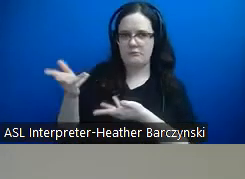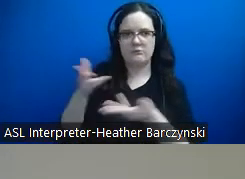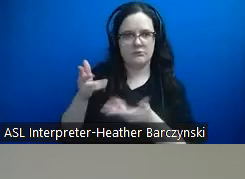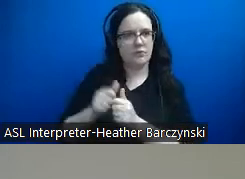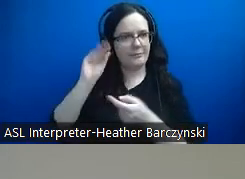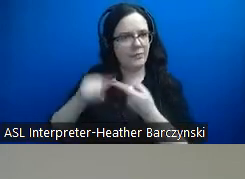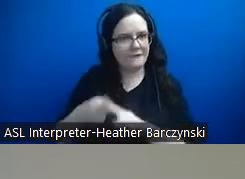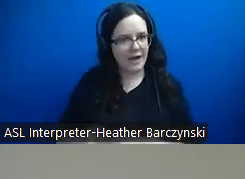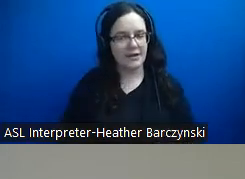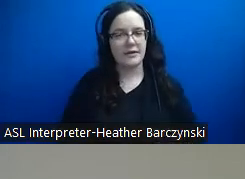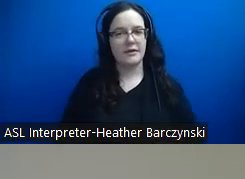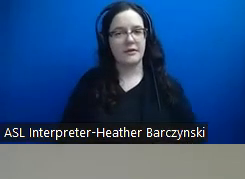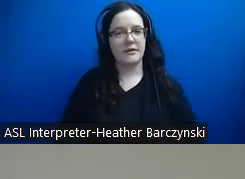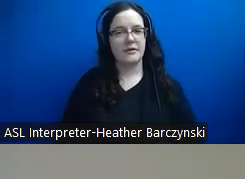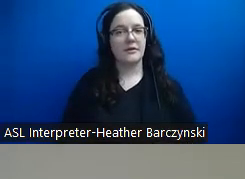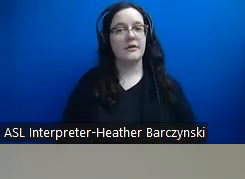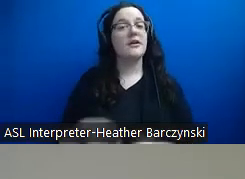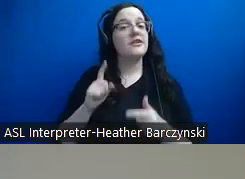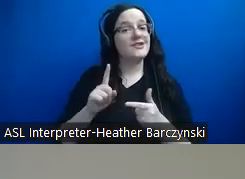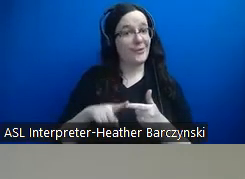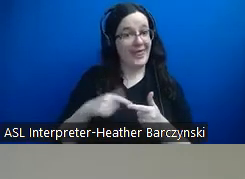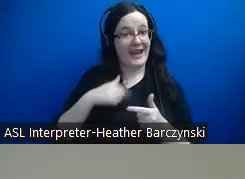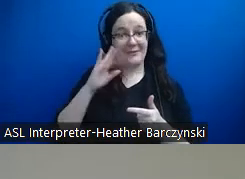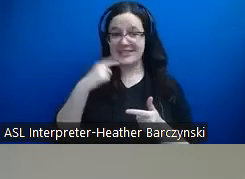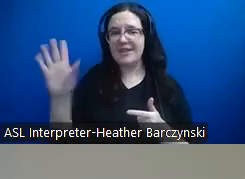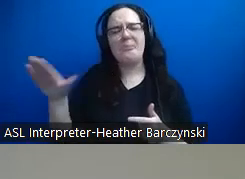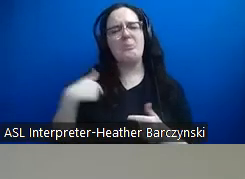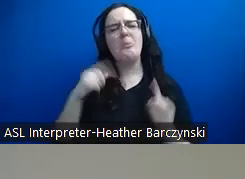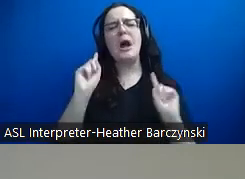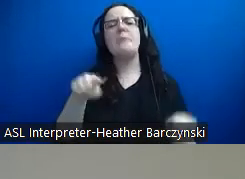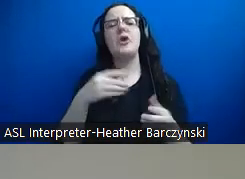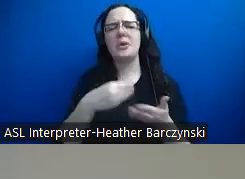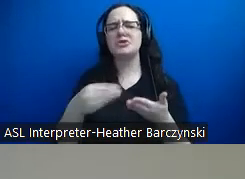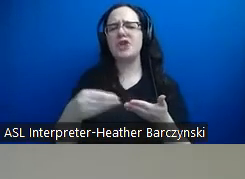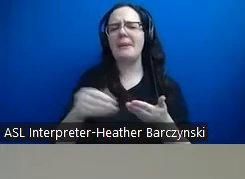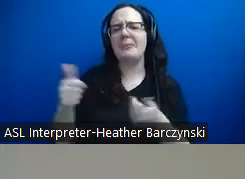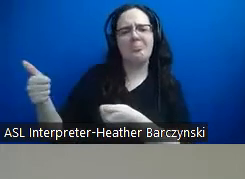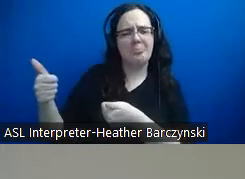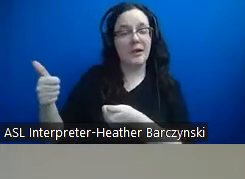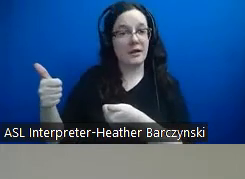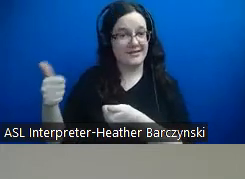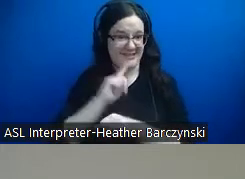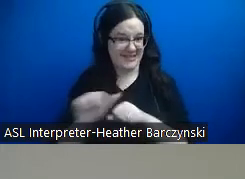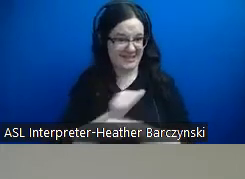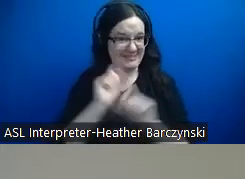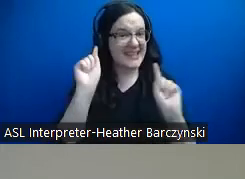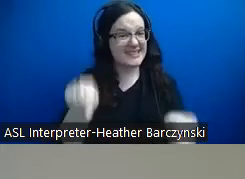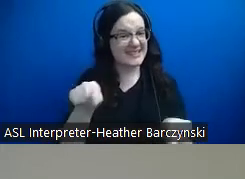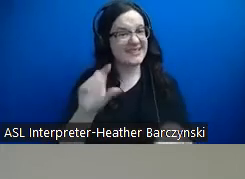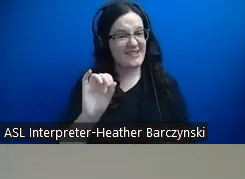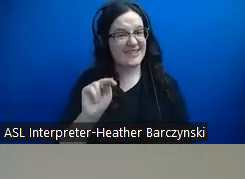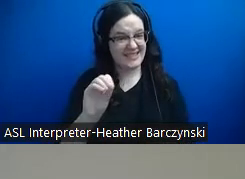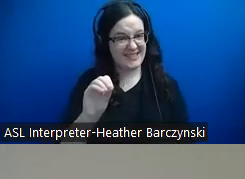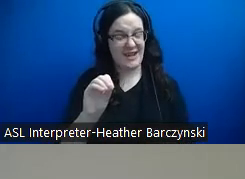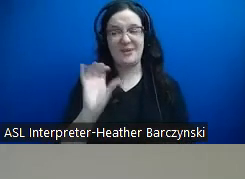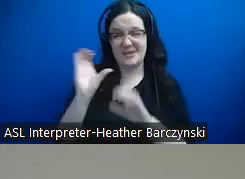came that, I would say I was going shopping, but I really was going to a casino. And then our communication just broke down also. So